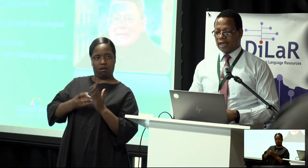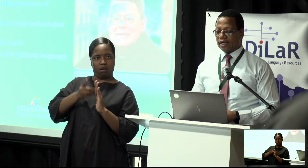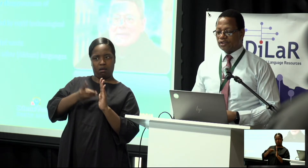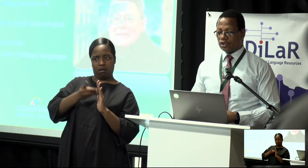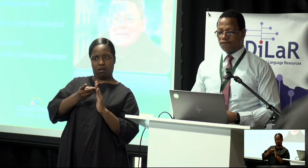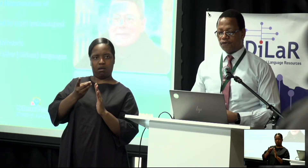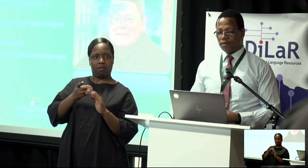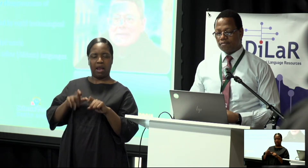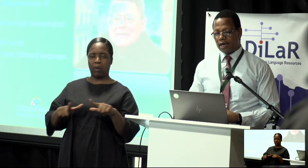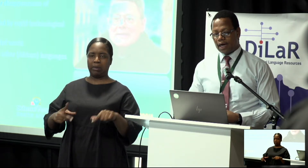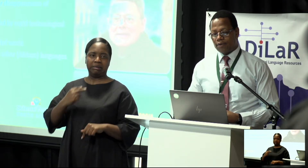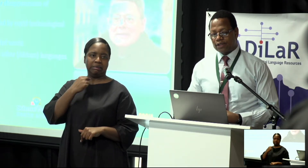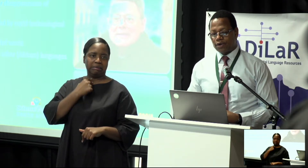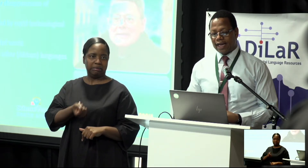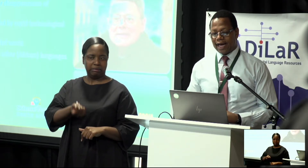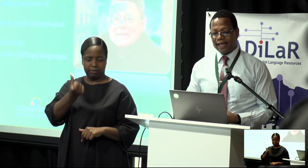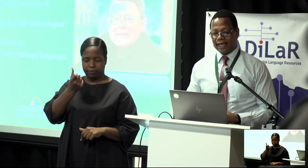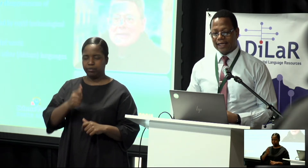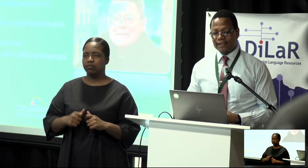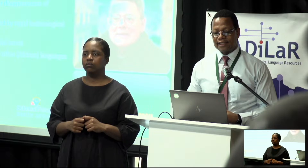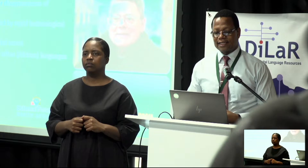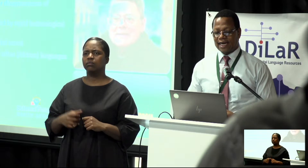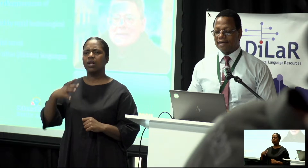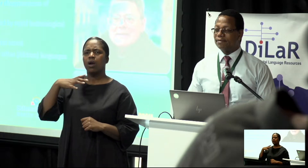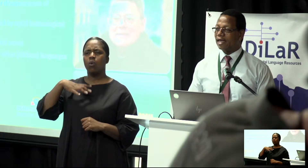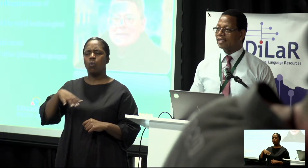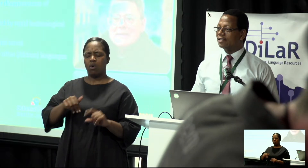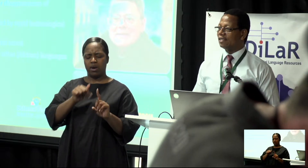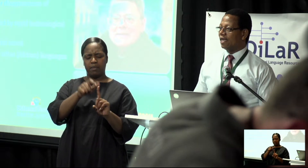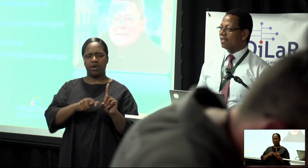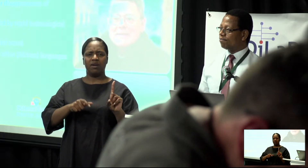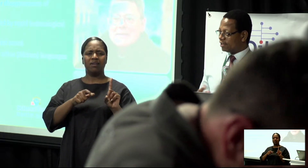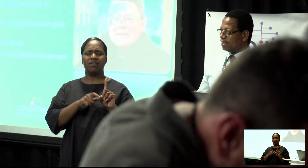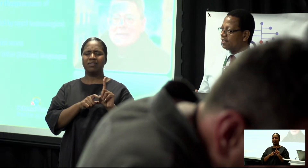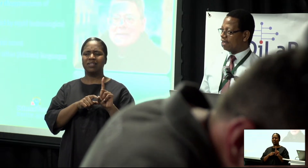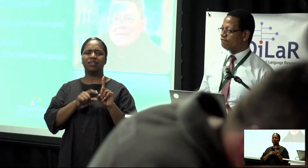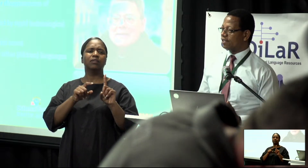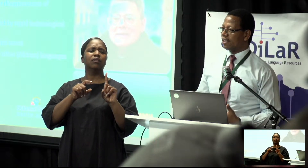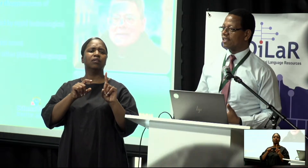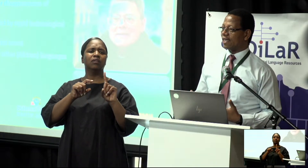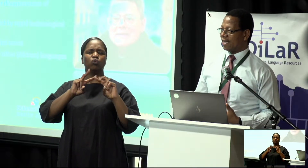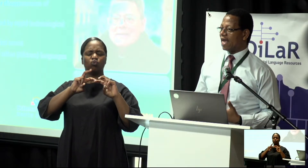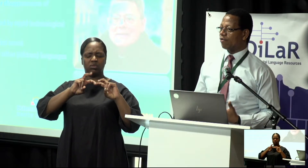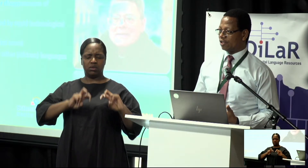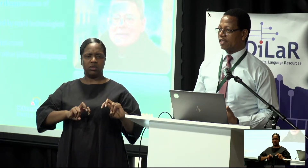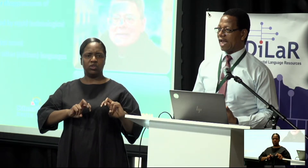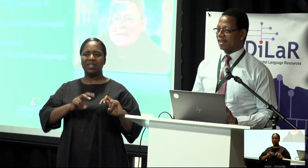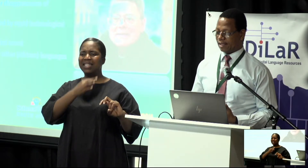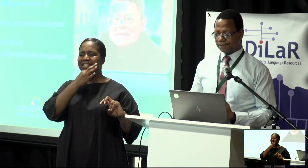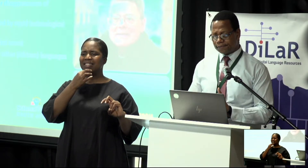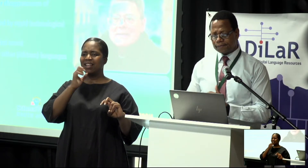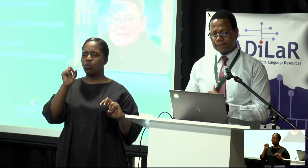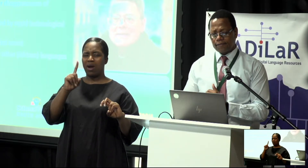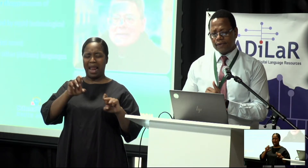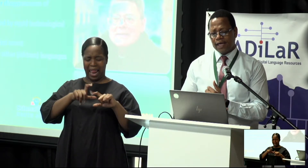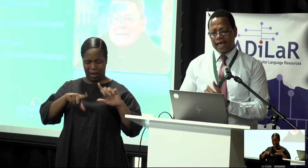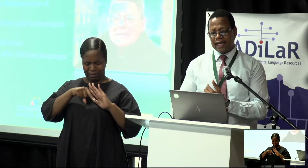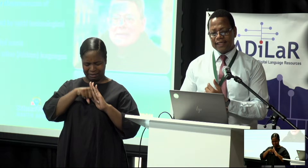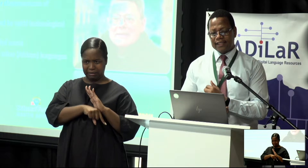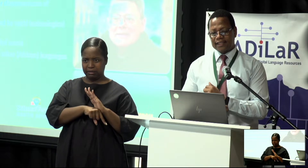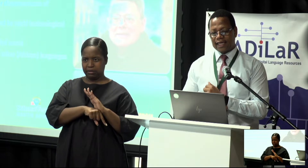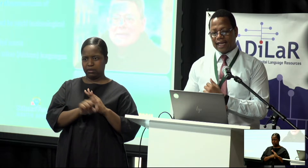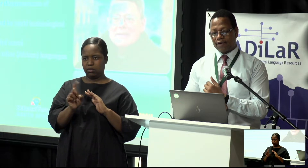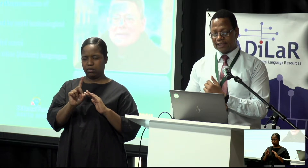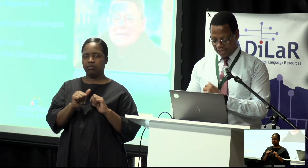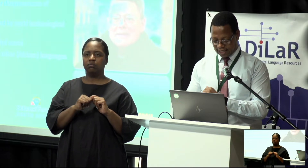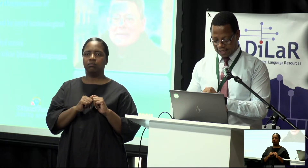to draw from what Konai has described as the potential for digital language death.